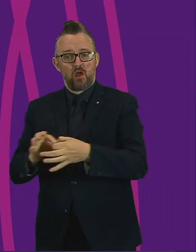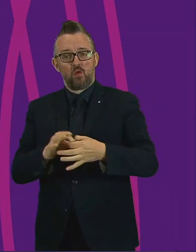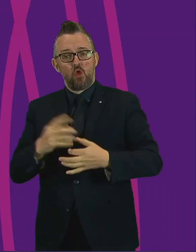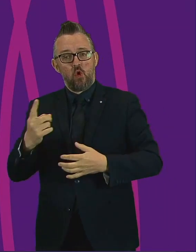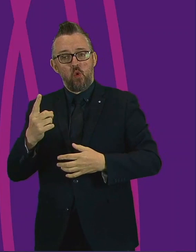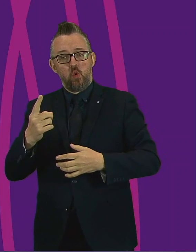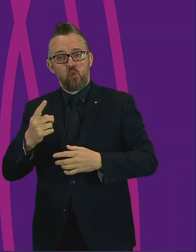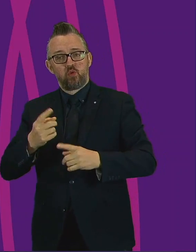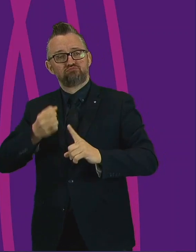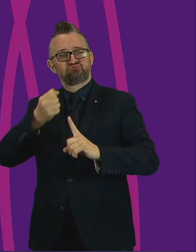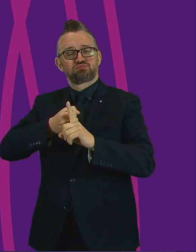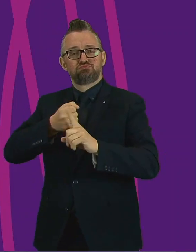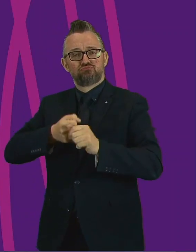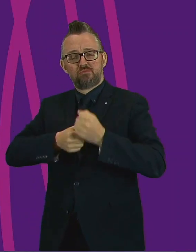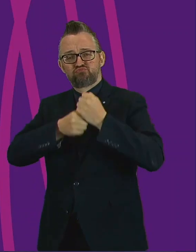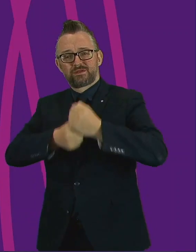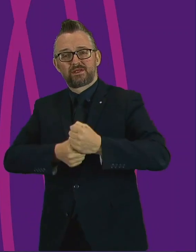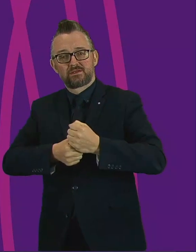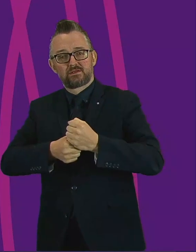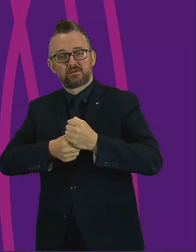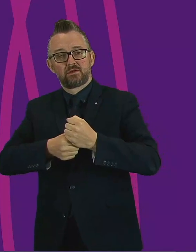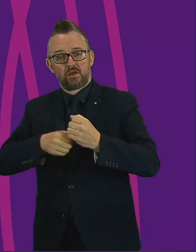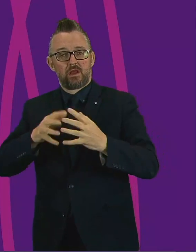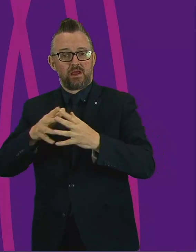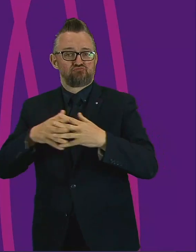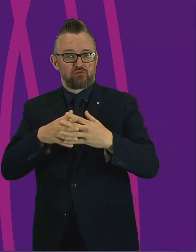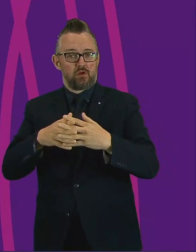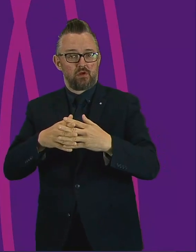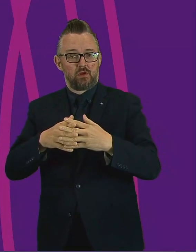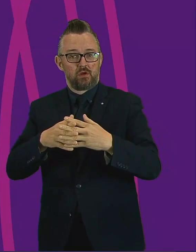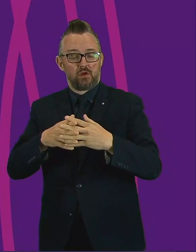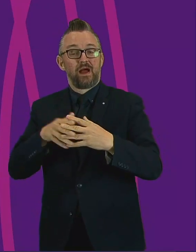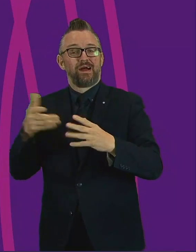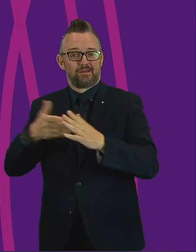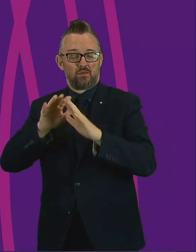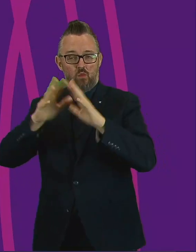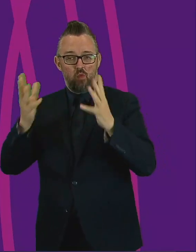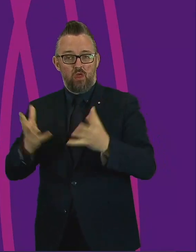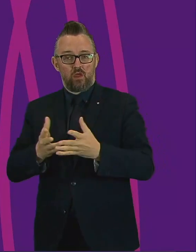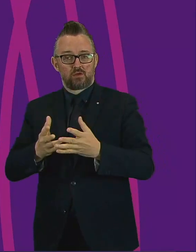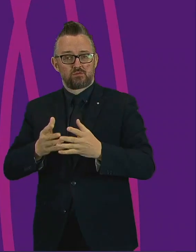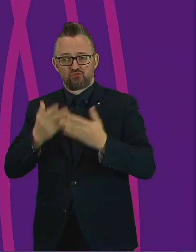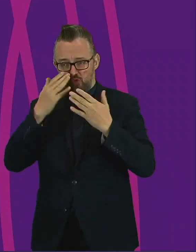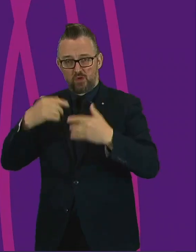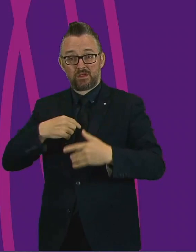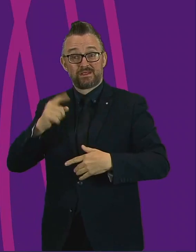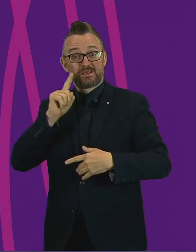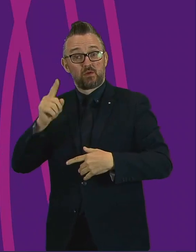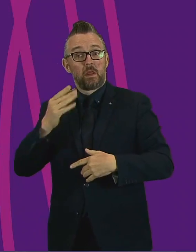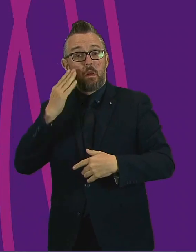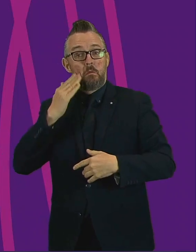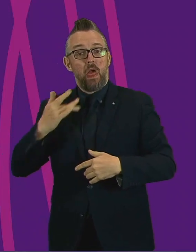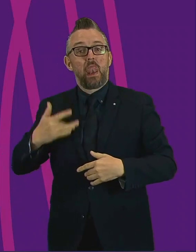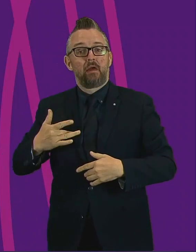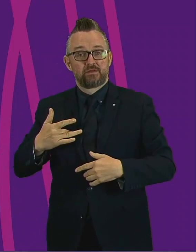the US and around the world to express their anger and to make it clear that Black Lives